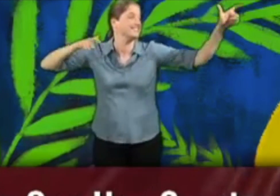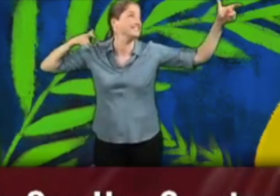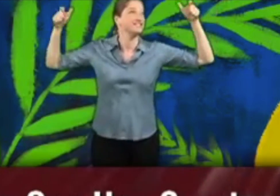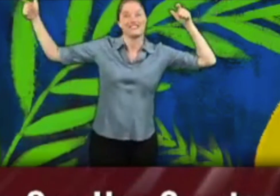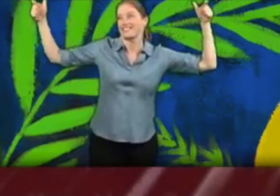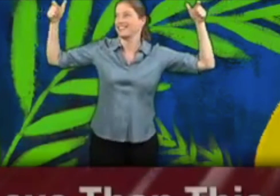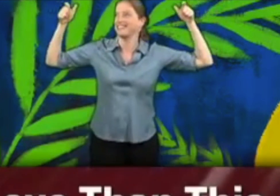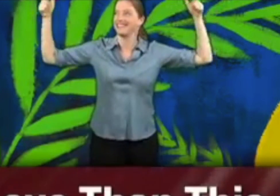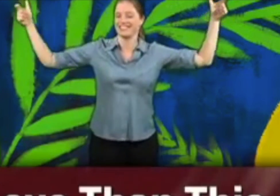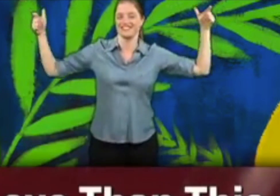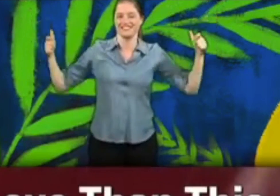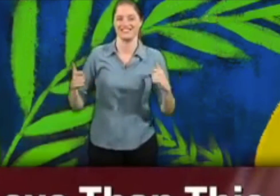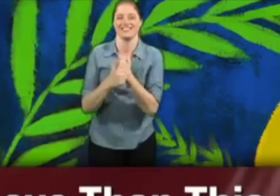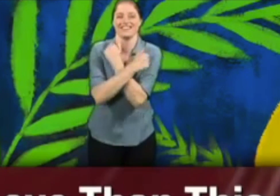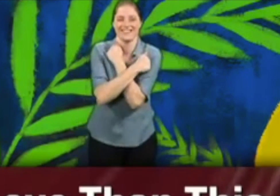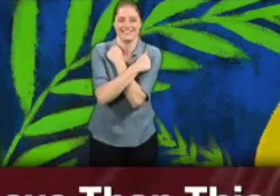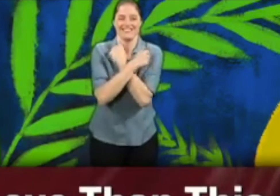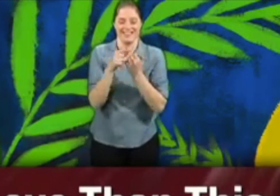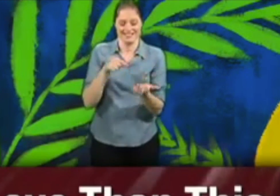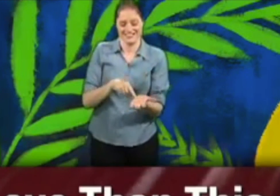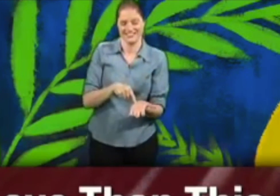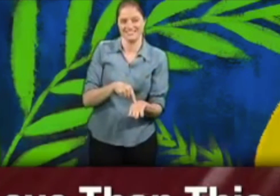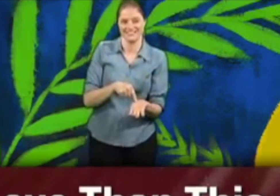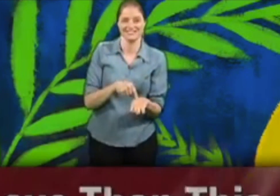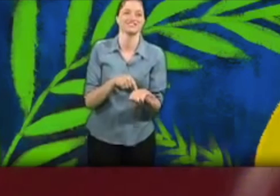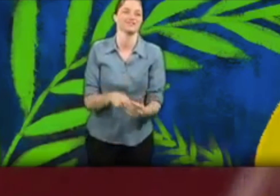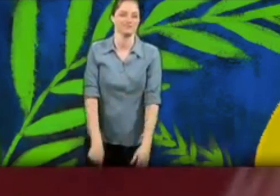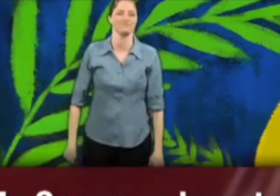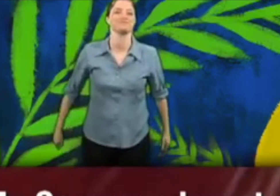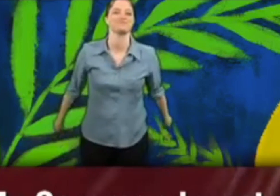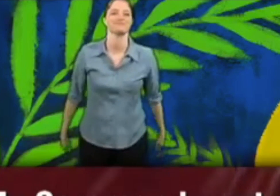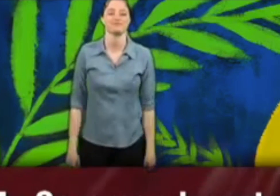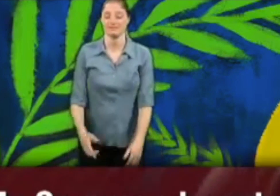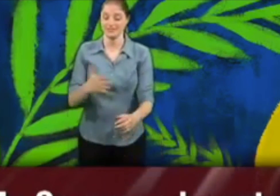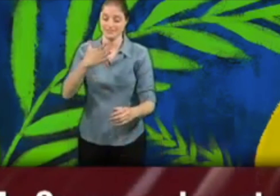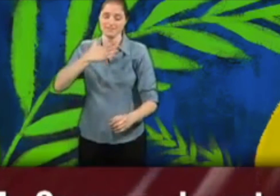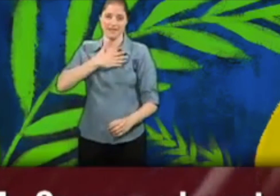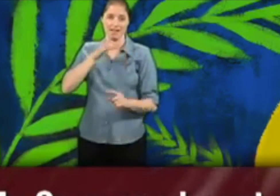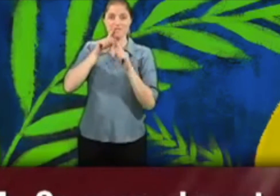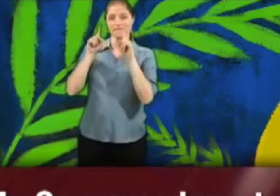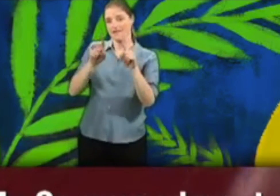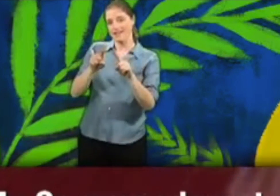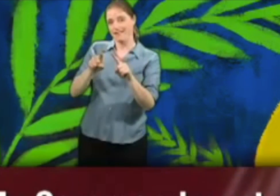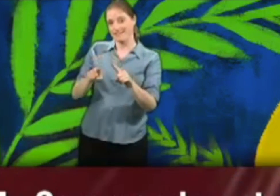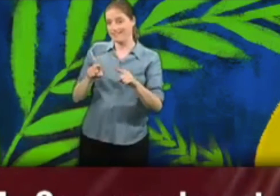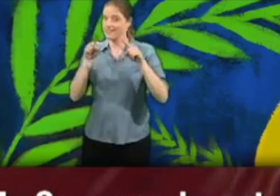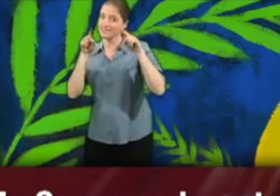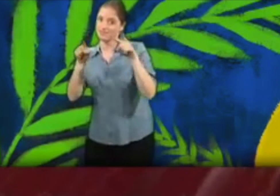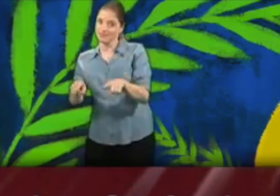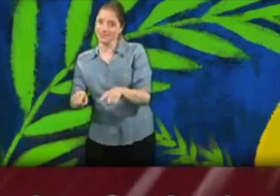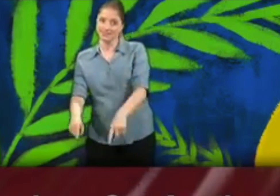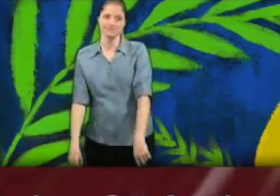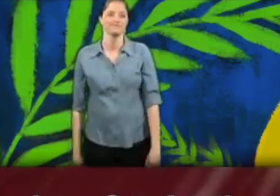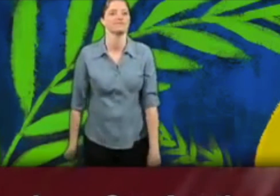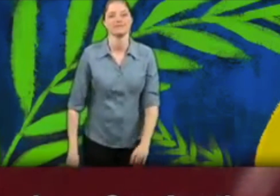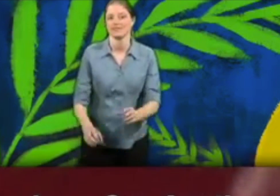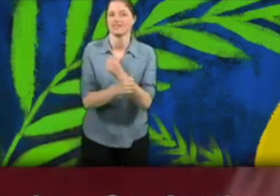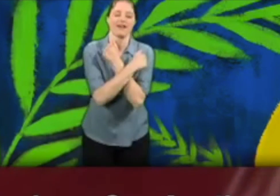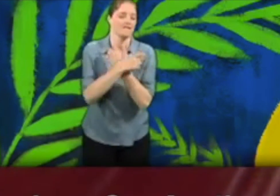has greater love than this. This is my commandment. That you love